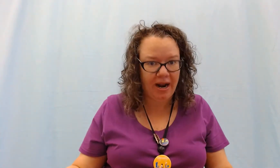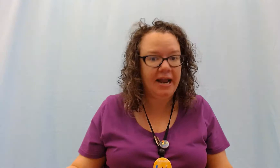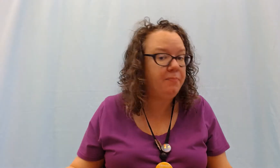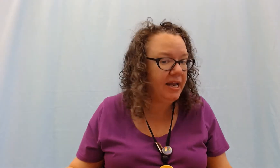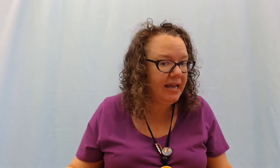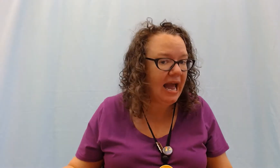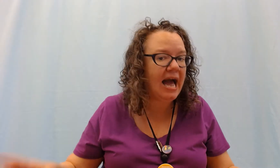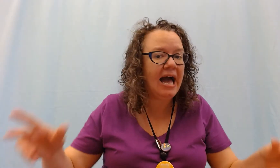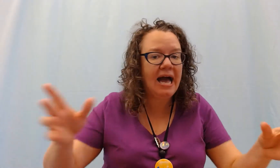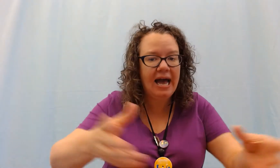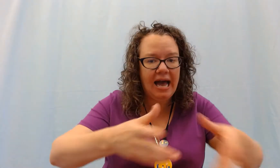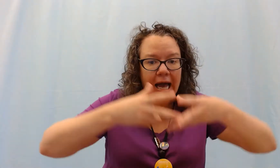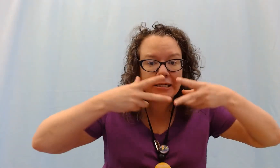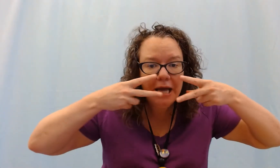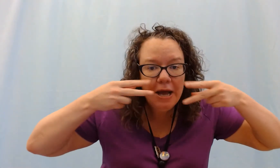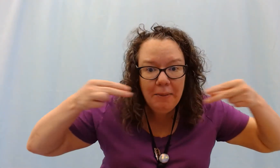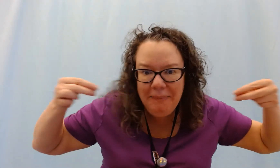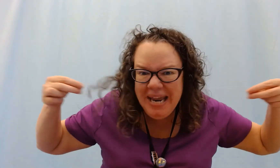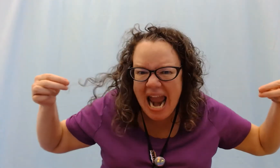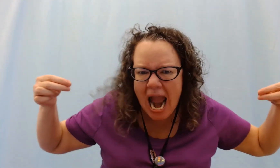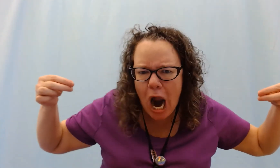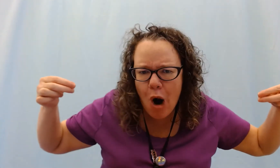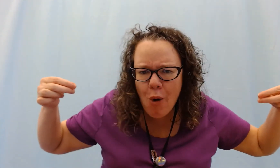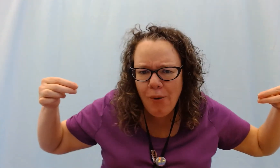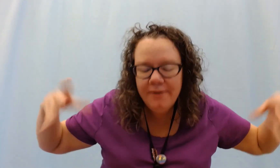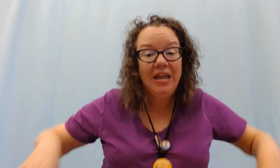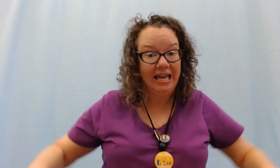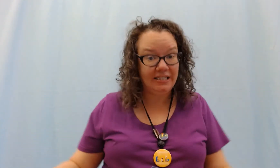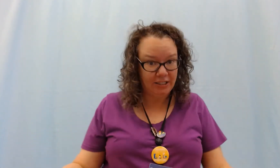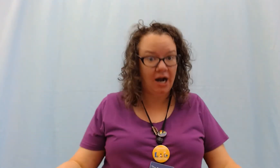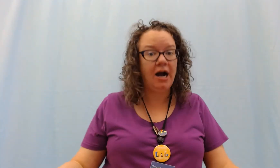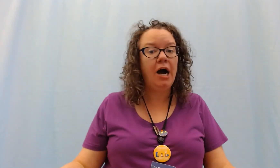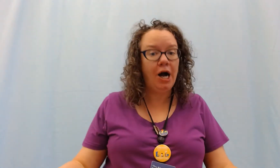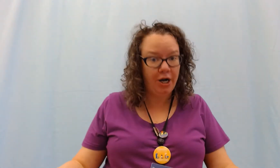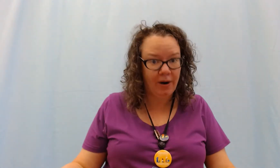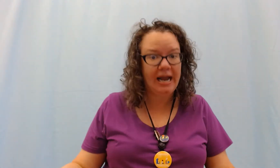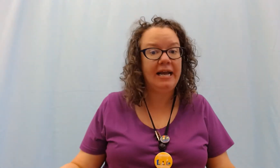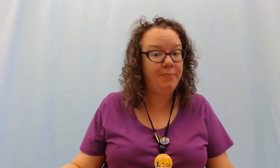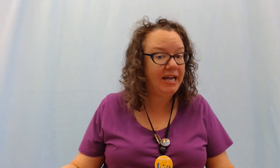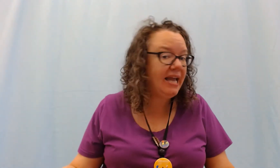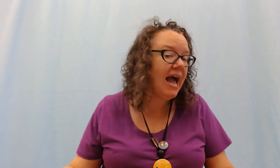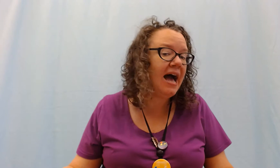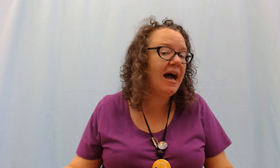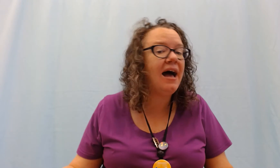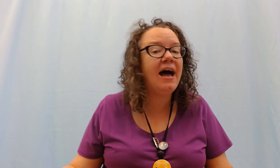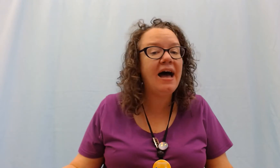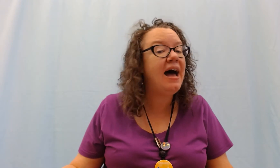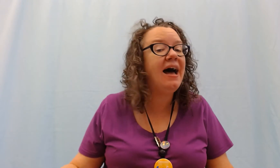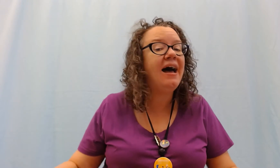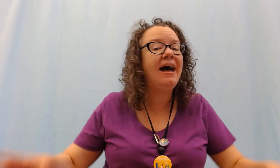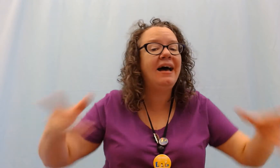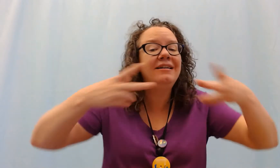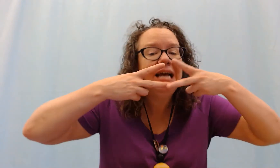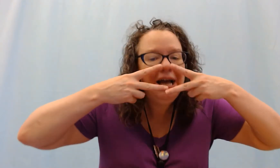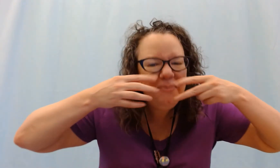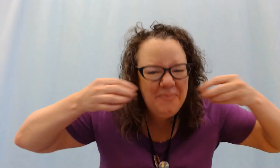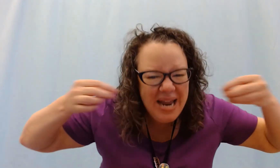great big cat. Meow! He saw a great big cat.